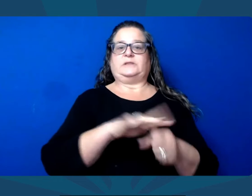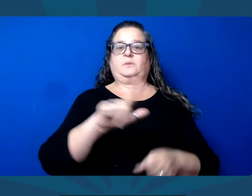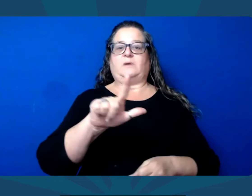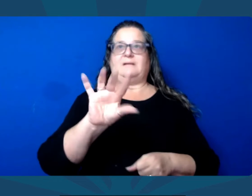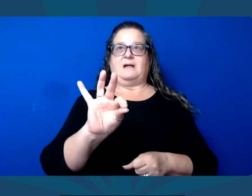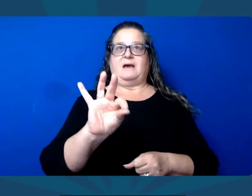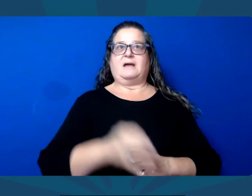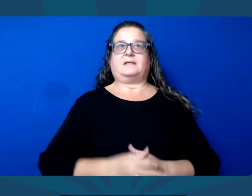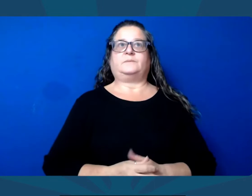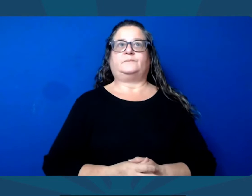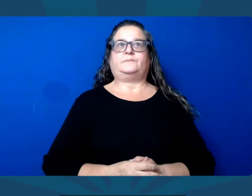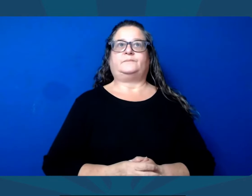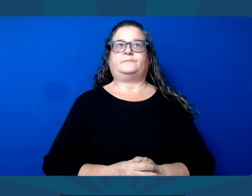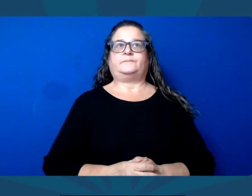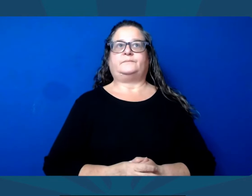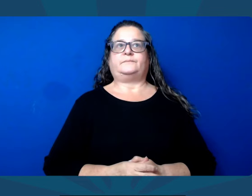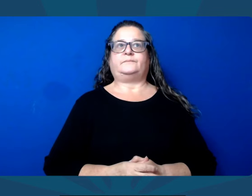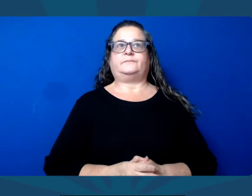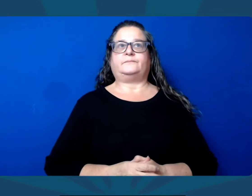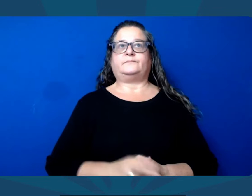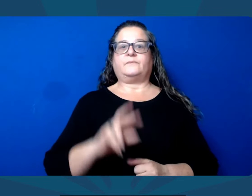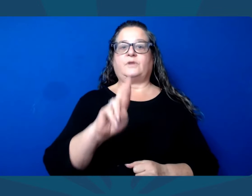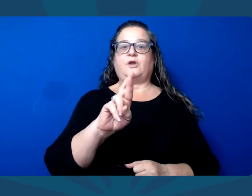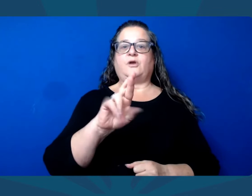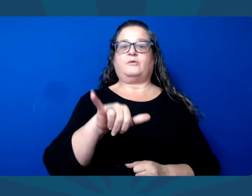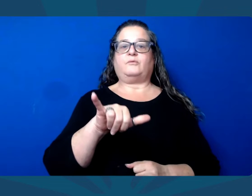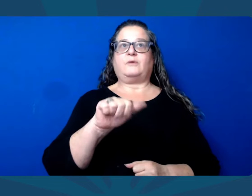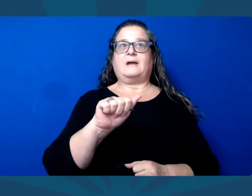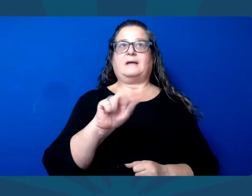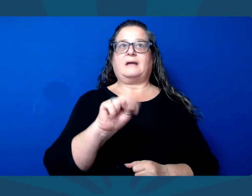Candidates for State Senator, District 29.